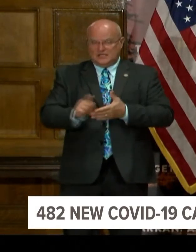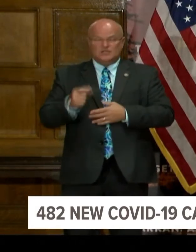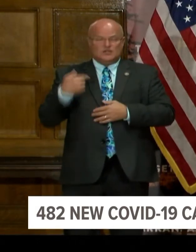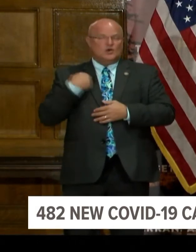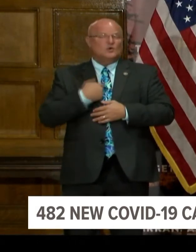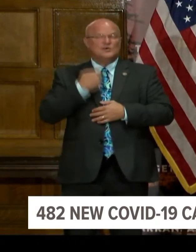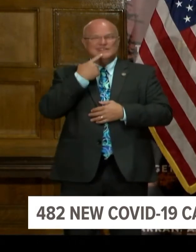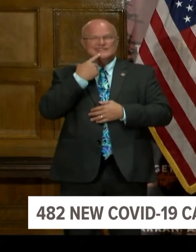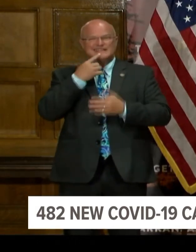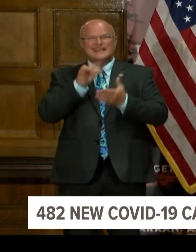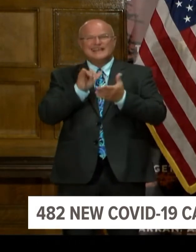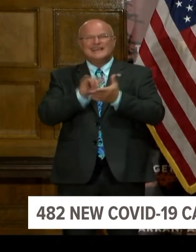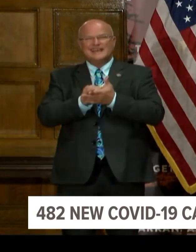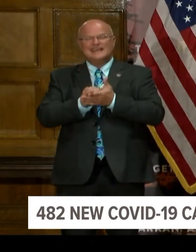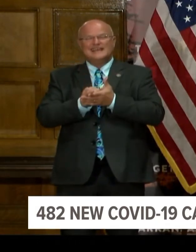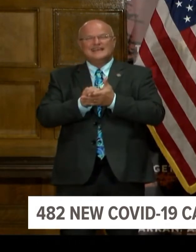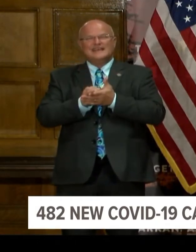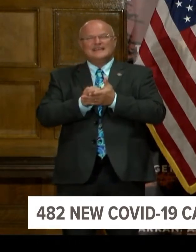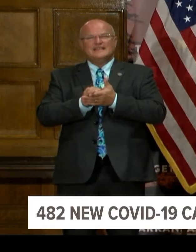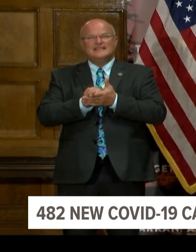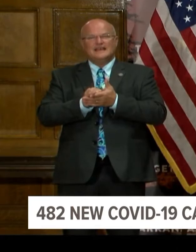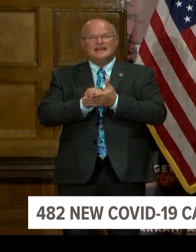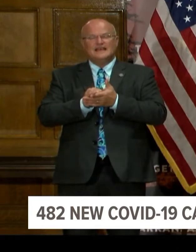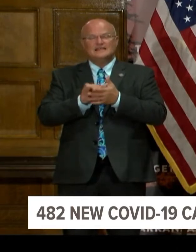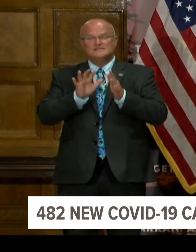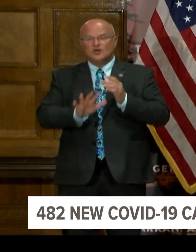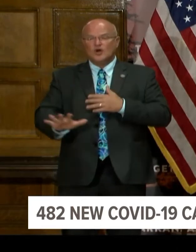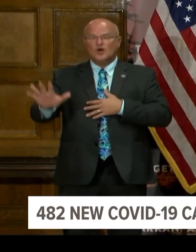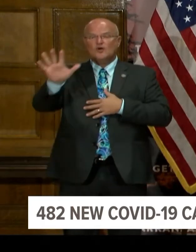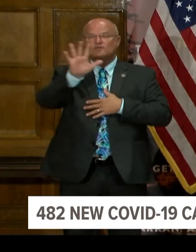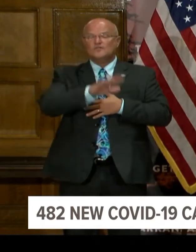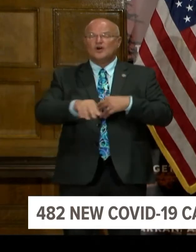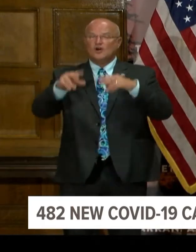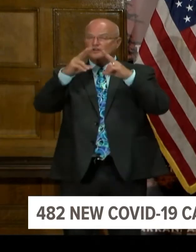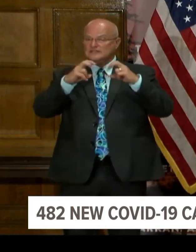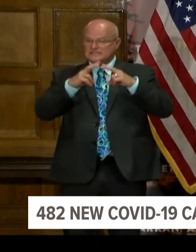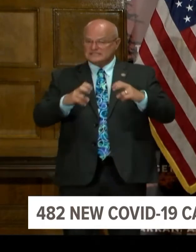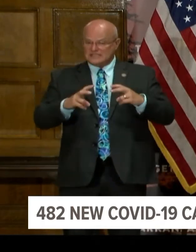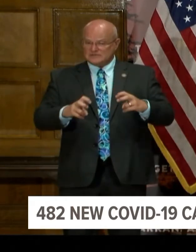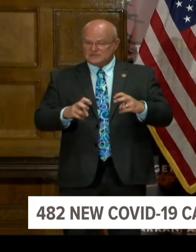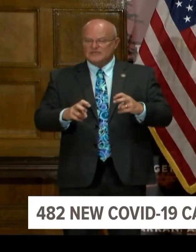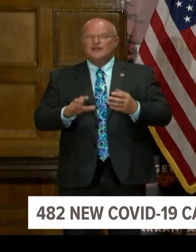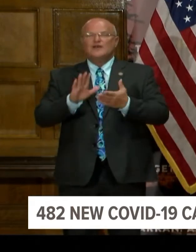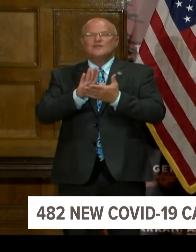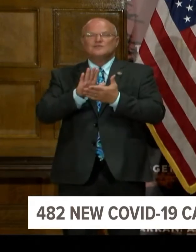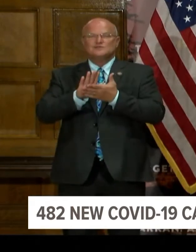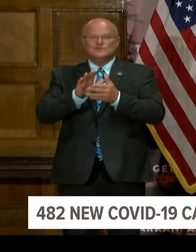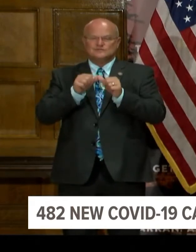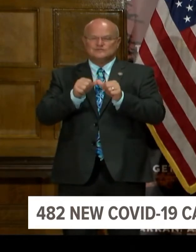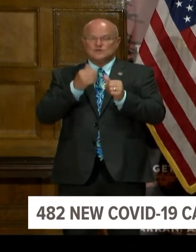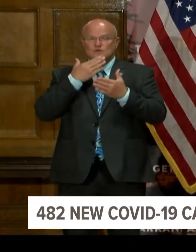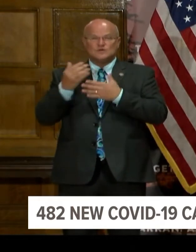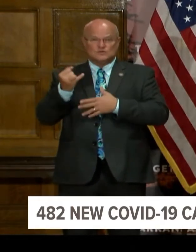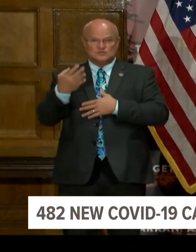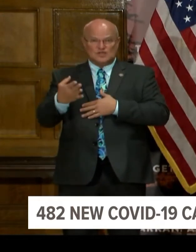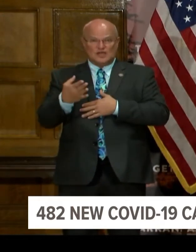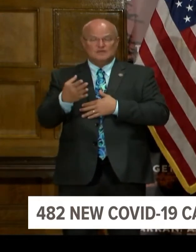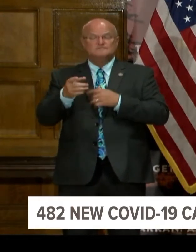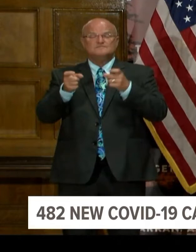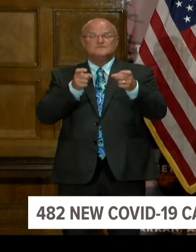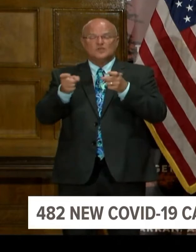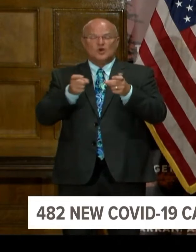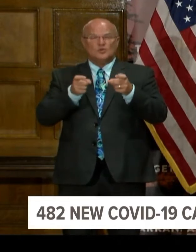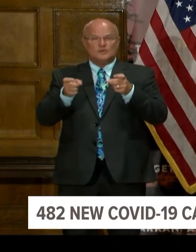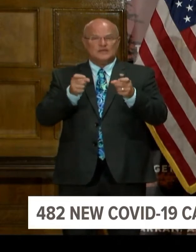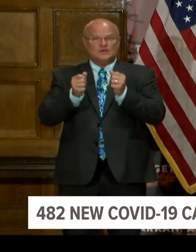just say that as an overall assessment, our school districts are continuing to do a good job in coping and